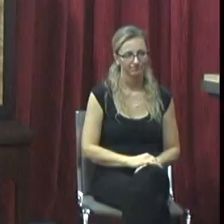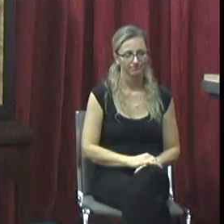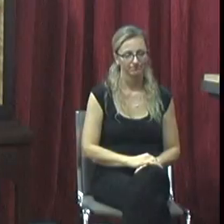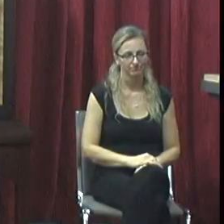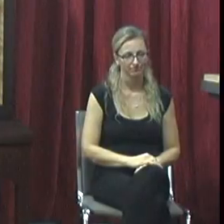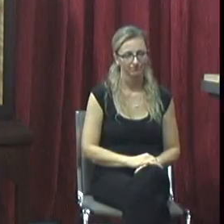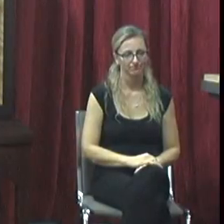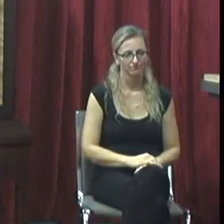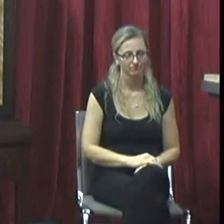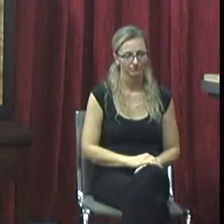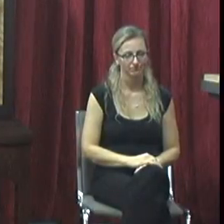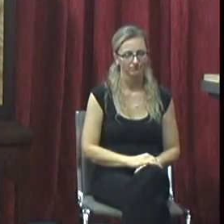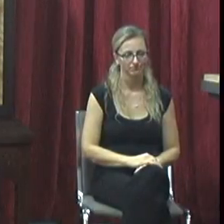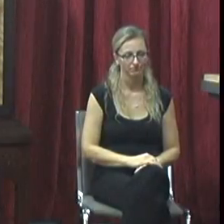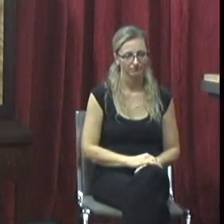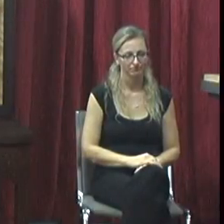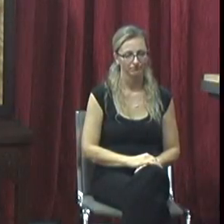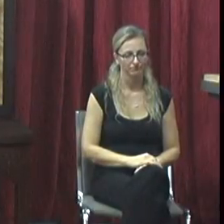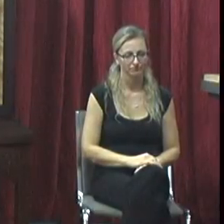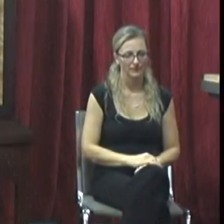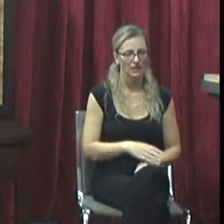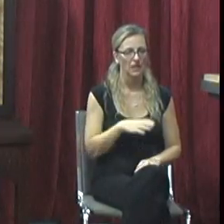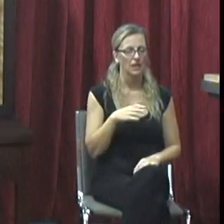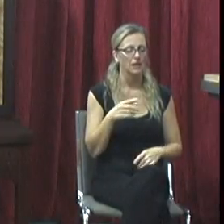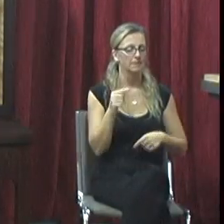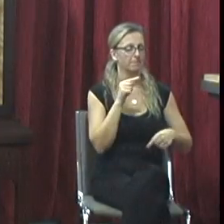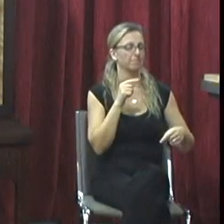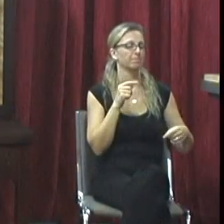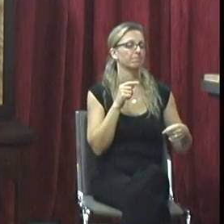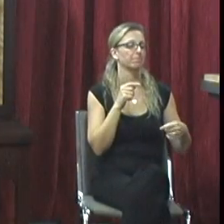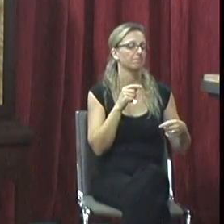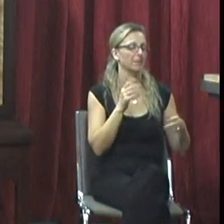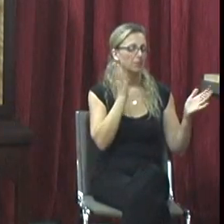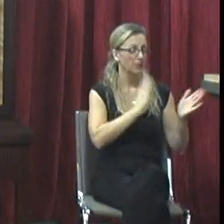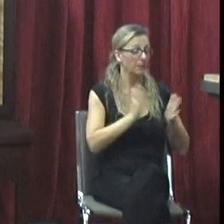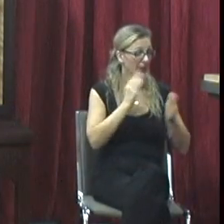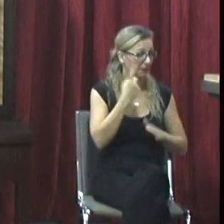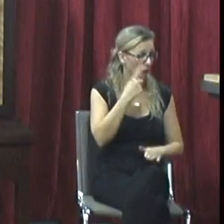So, back to preparing for the Shemitah. Only God